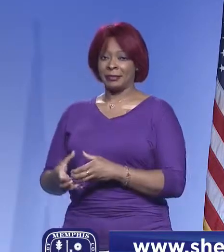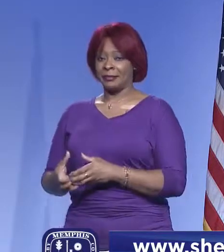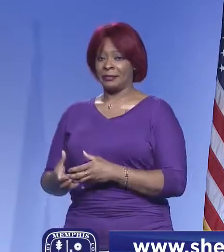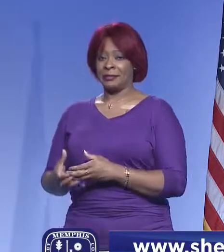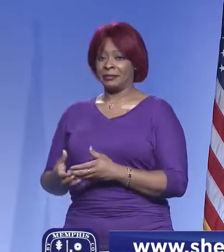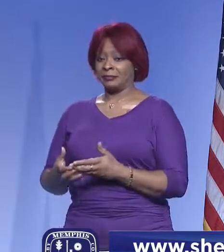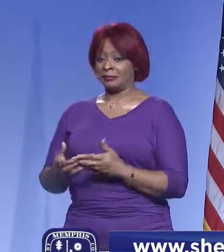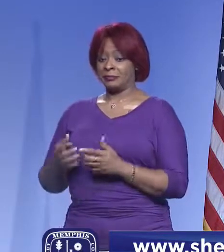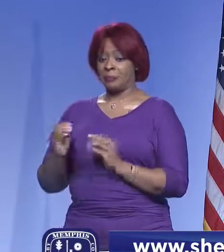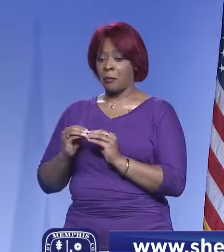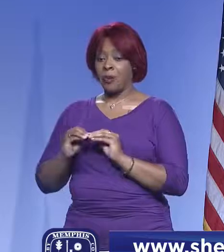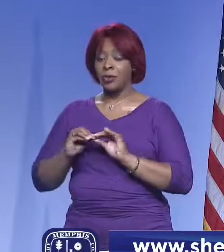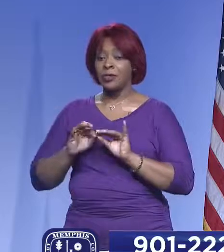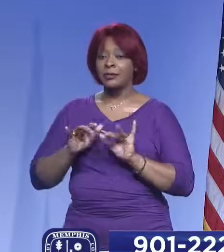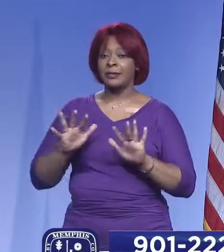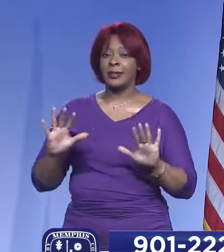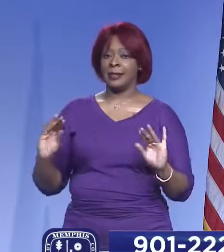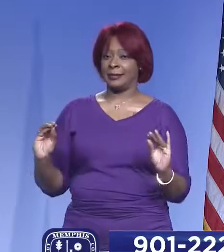any further